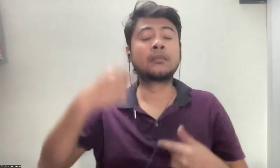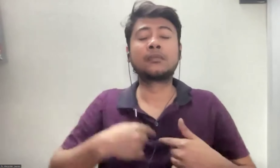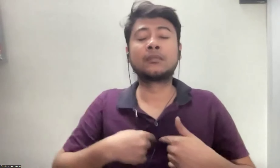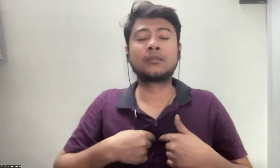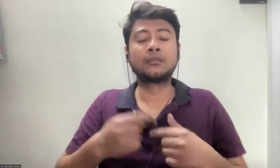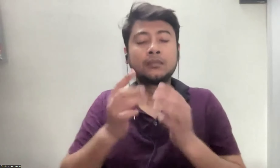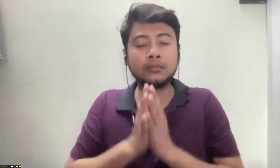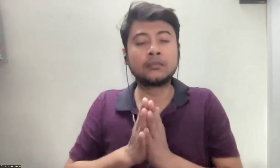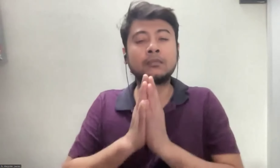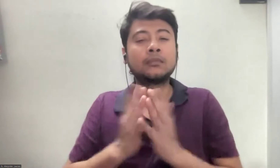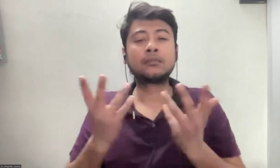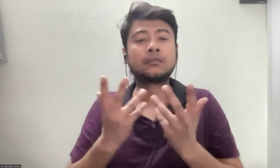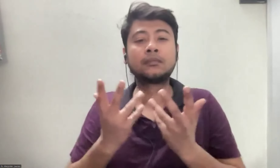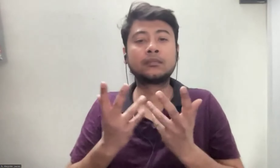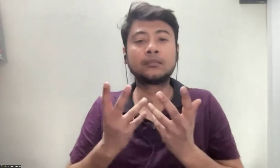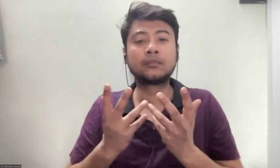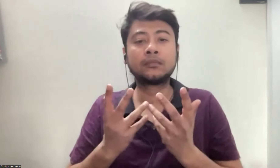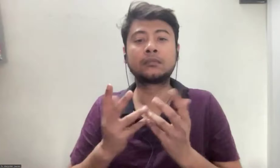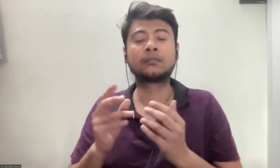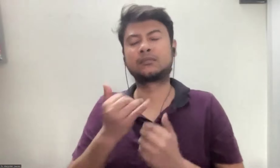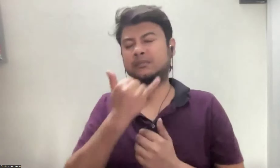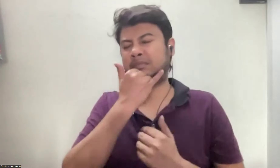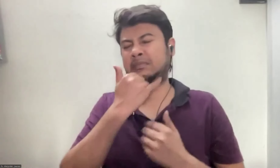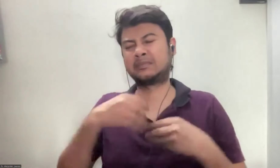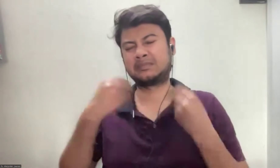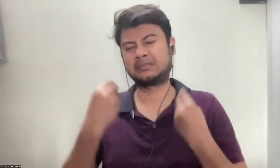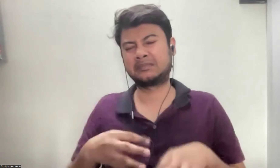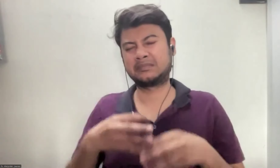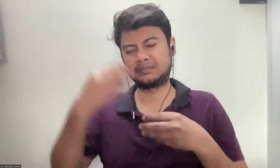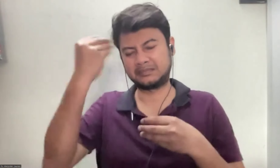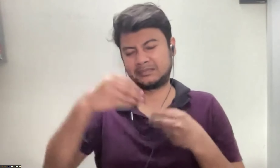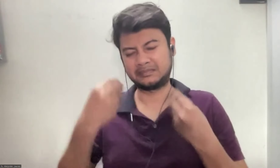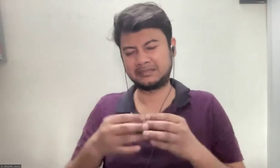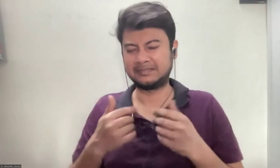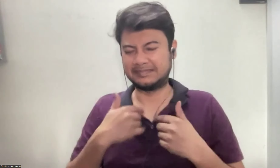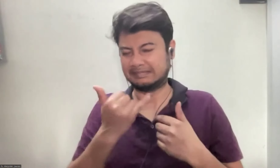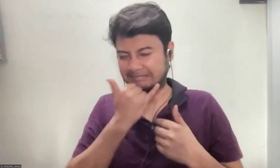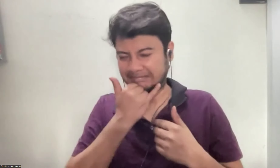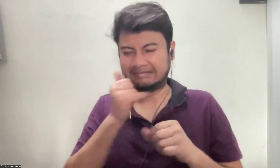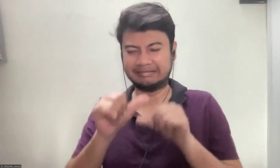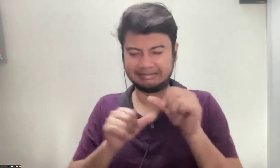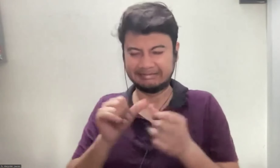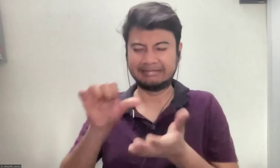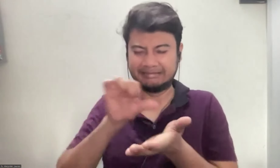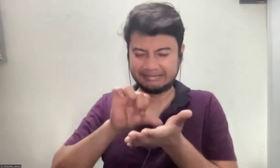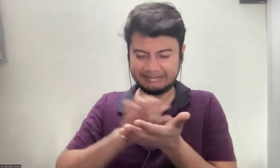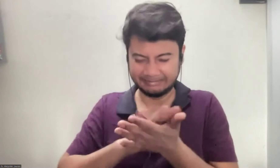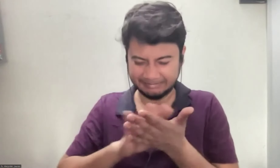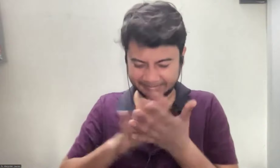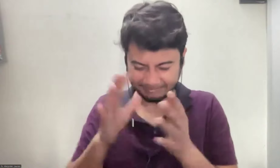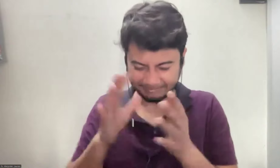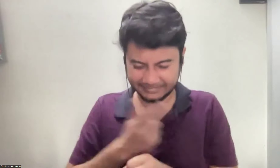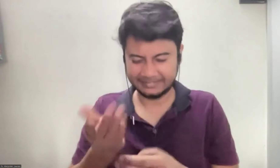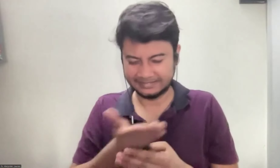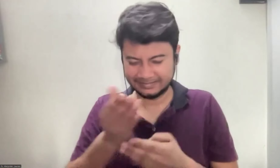So, sorry, before we begin, we bow down and take seek blessings. And when we finish the aarti, we bow down and we